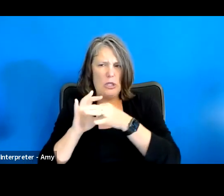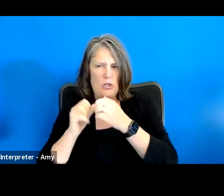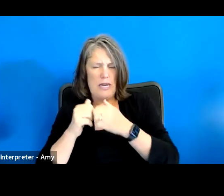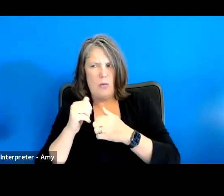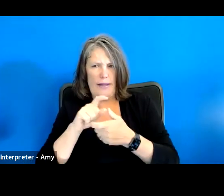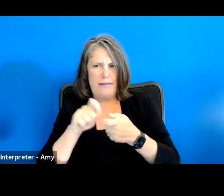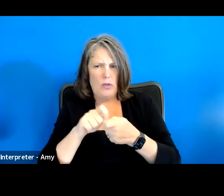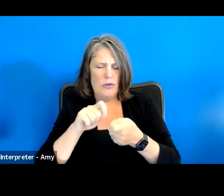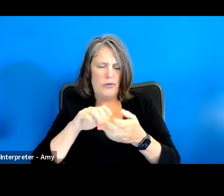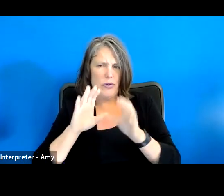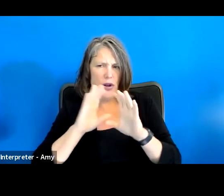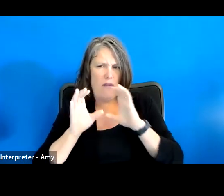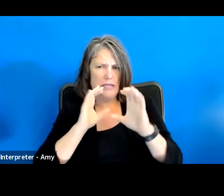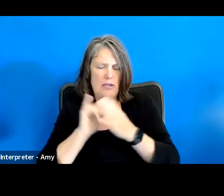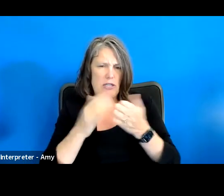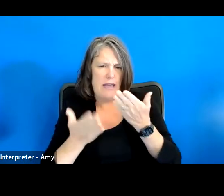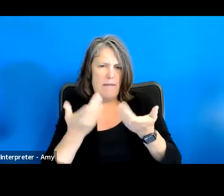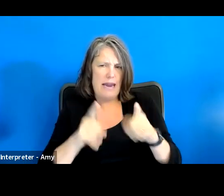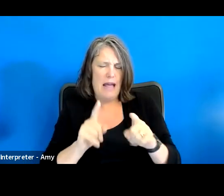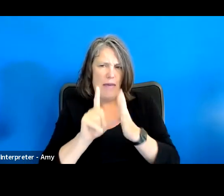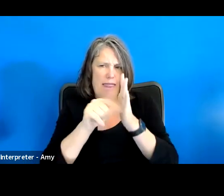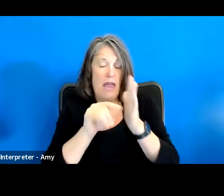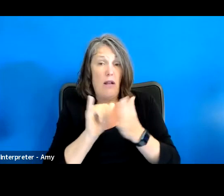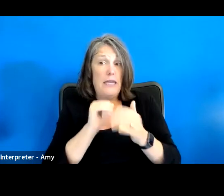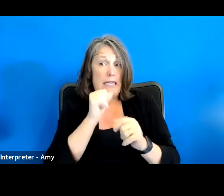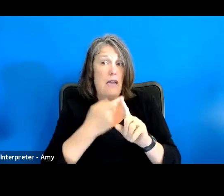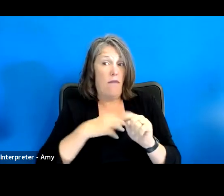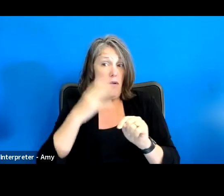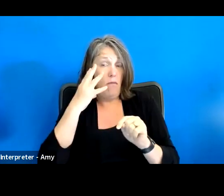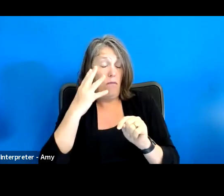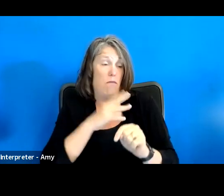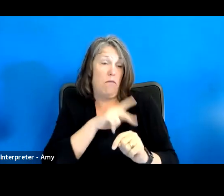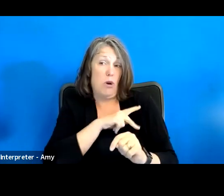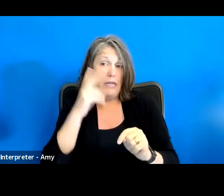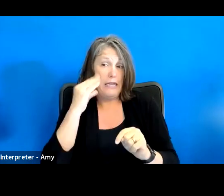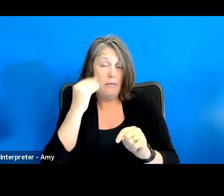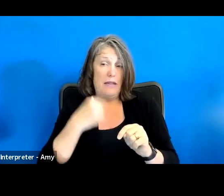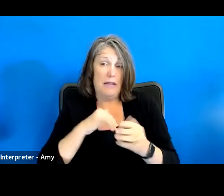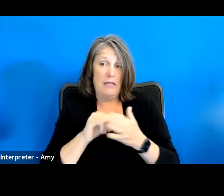conversations that may happen later on. Again, this is not coming from personal experience. This is just me kind of